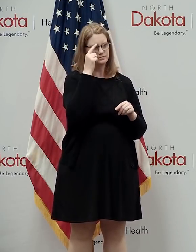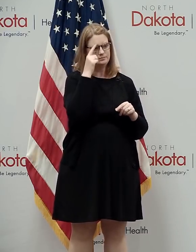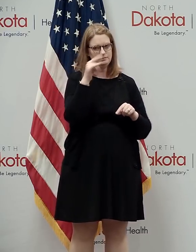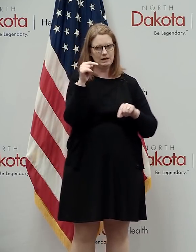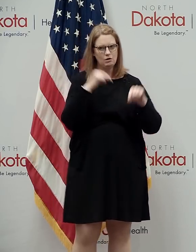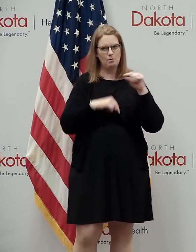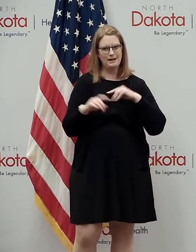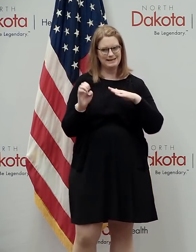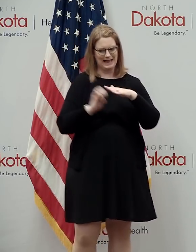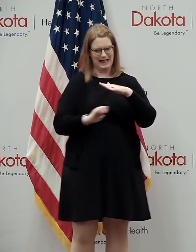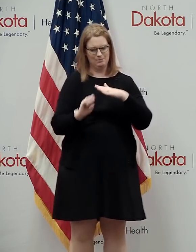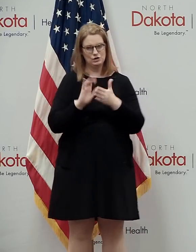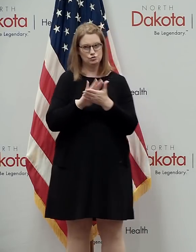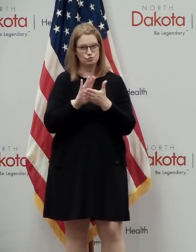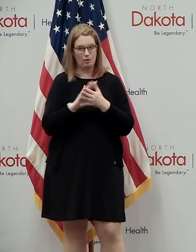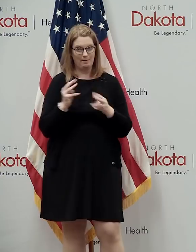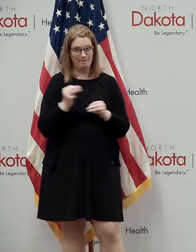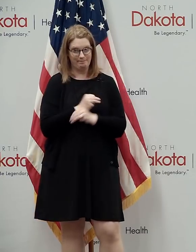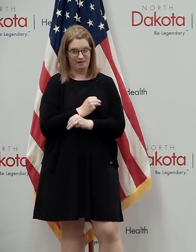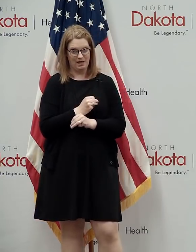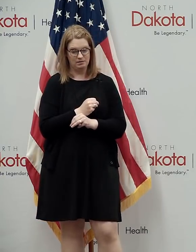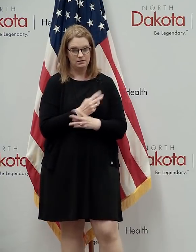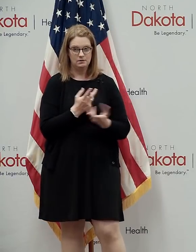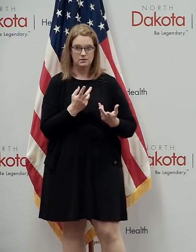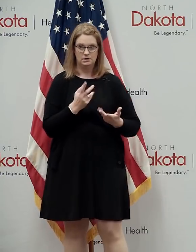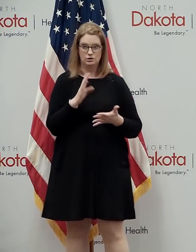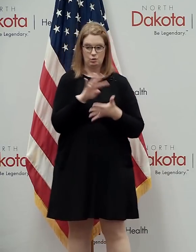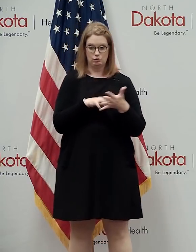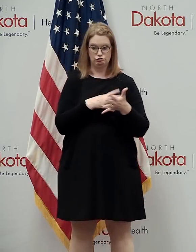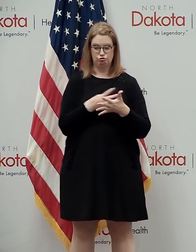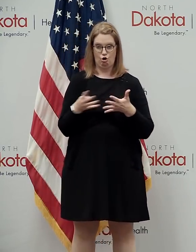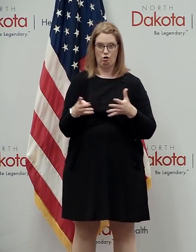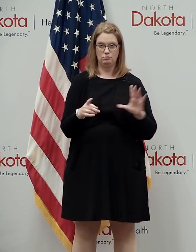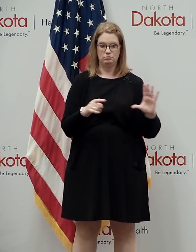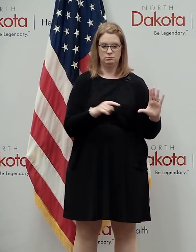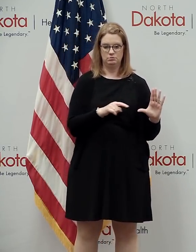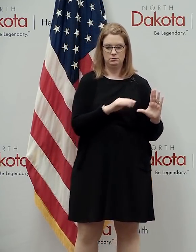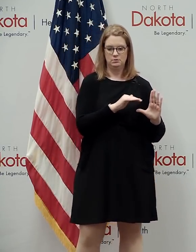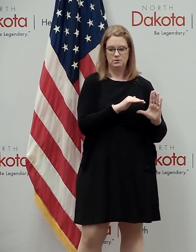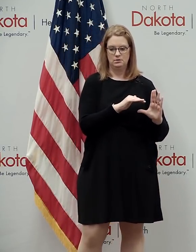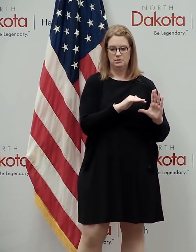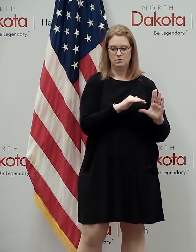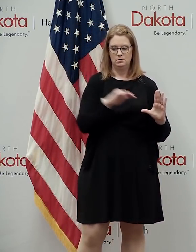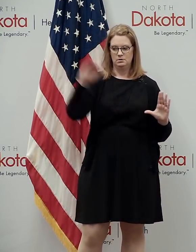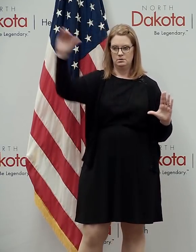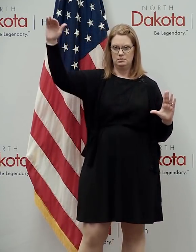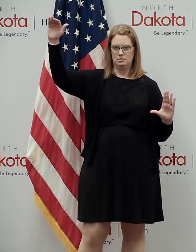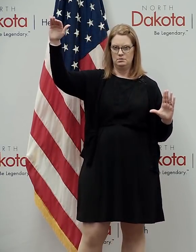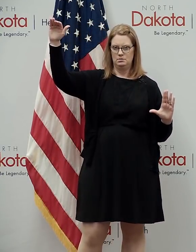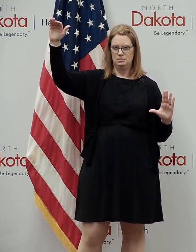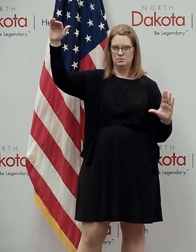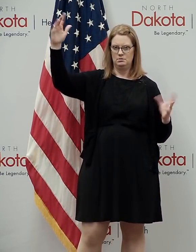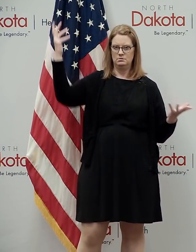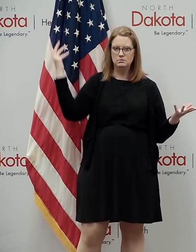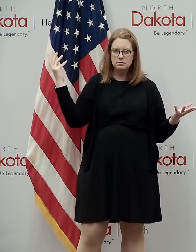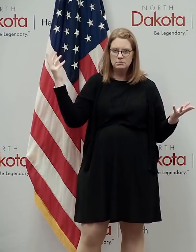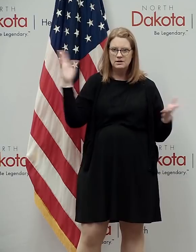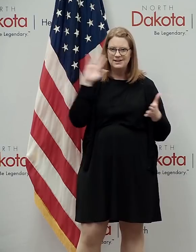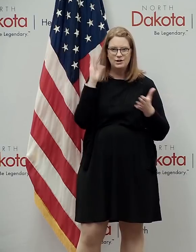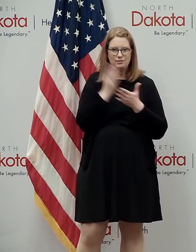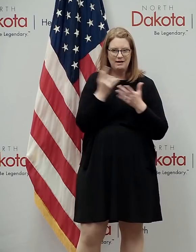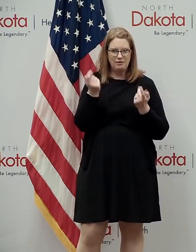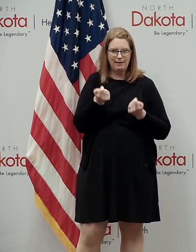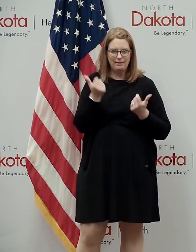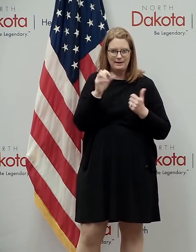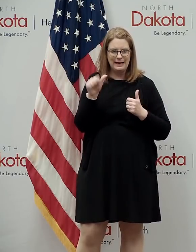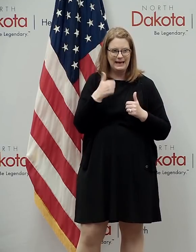elementary school math class. If you have a chart that shows cumulative cases, it can only go one direction, up, because you never eliminate any cases